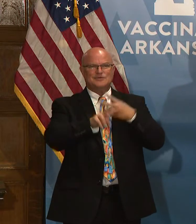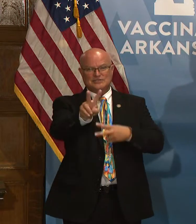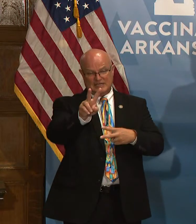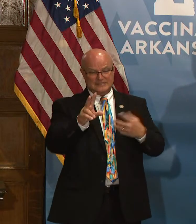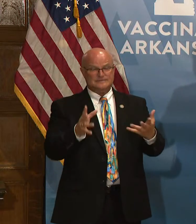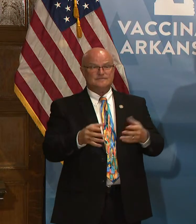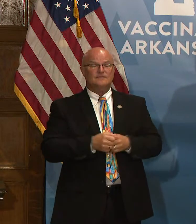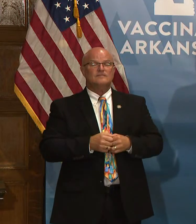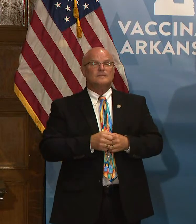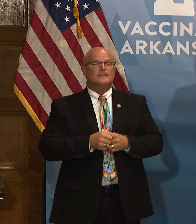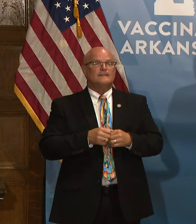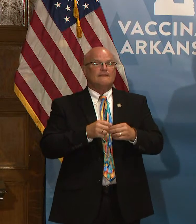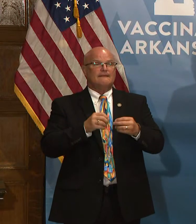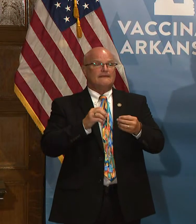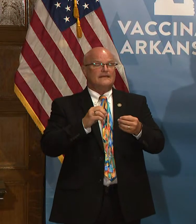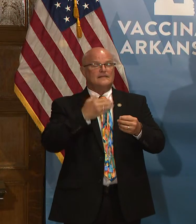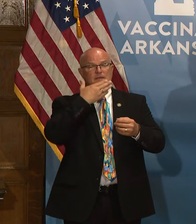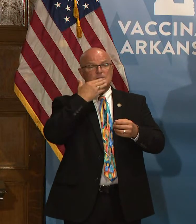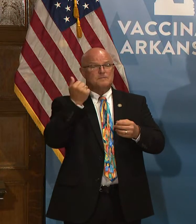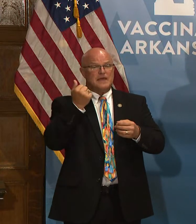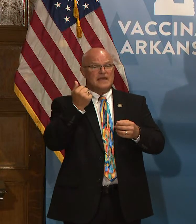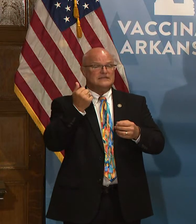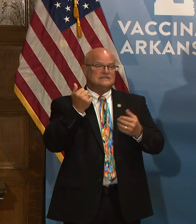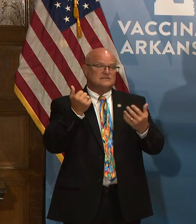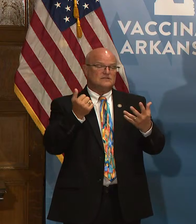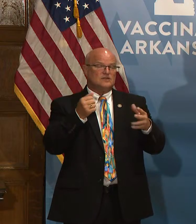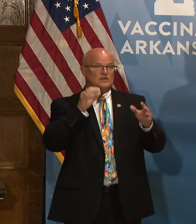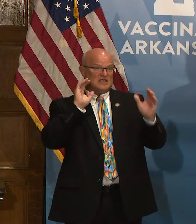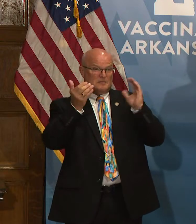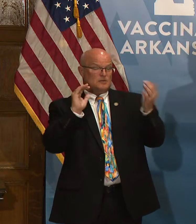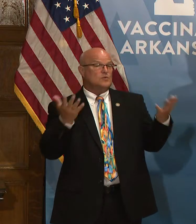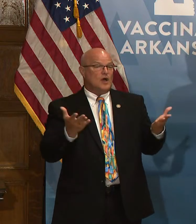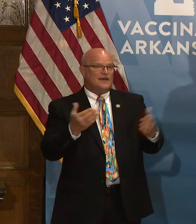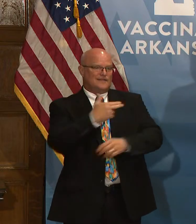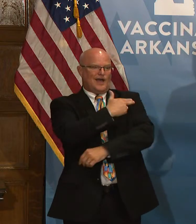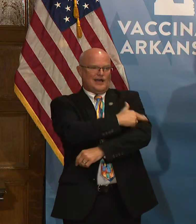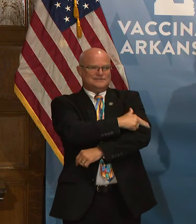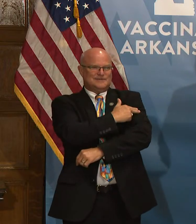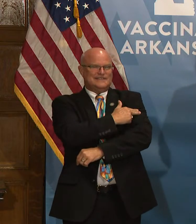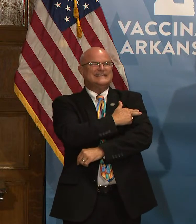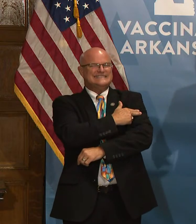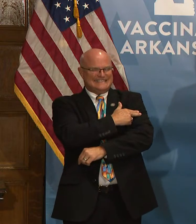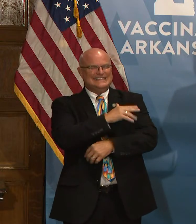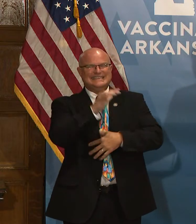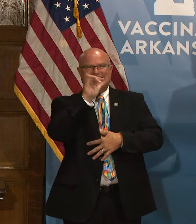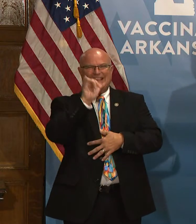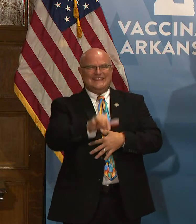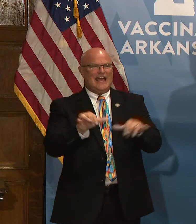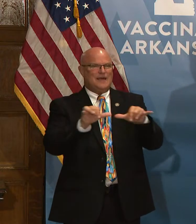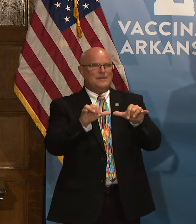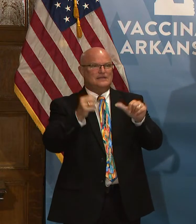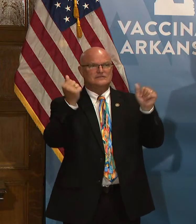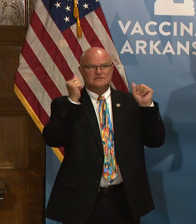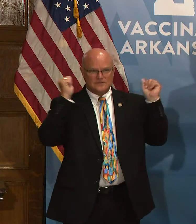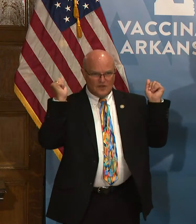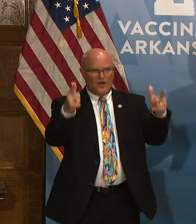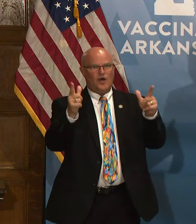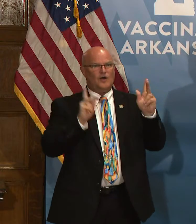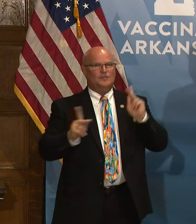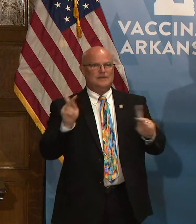The hardcore best variable is hospitalizations. That's something that measures